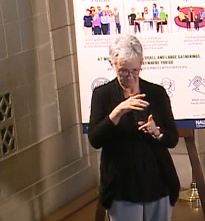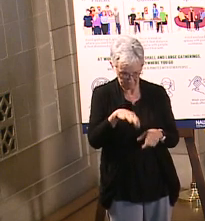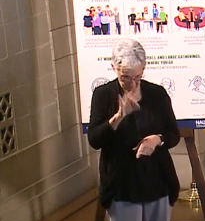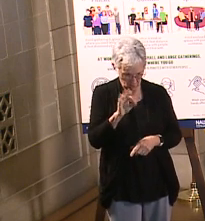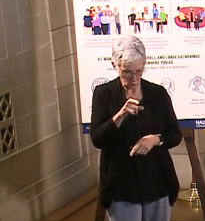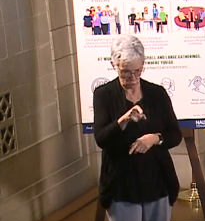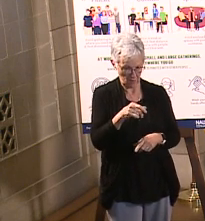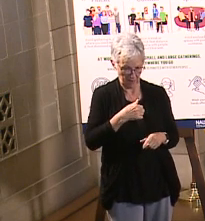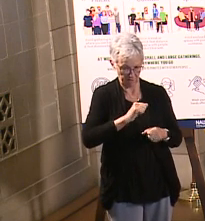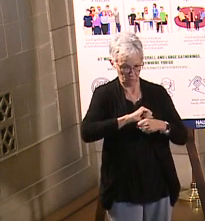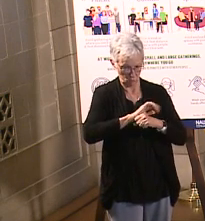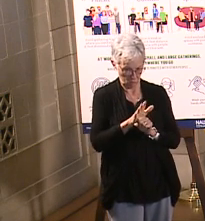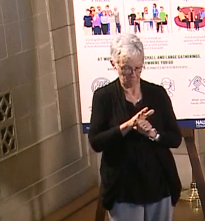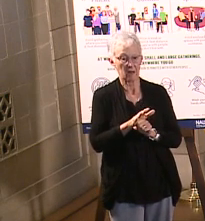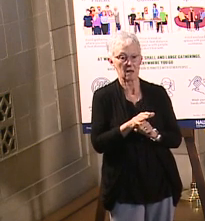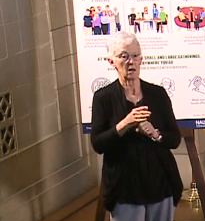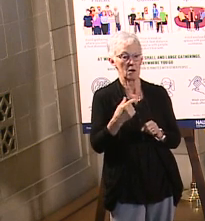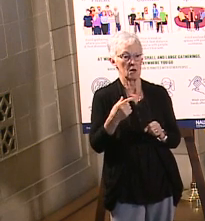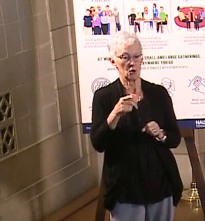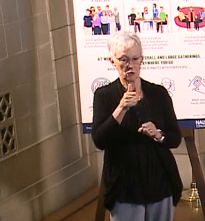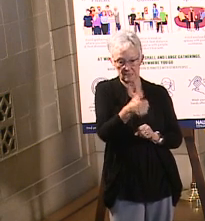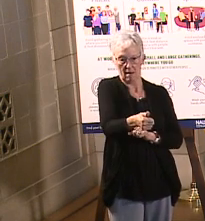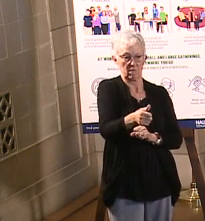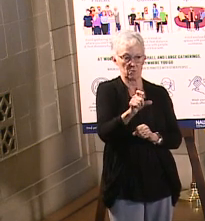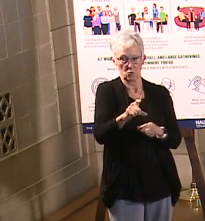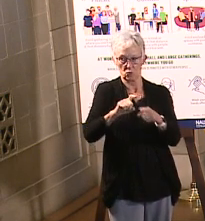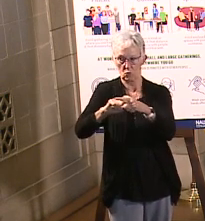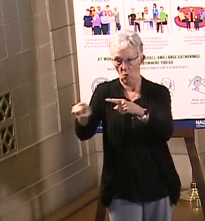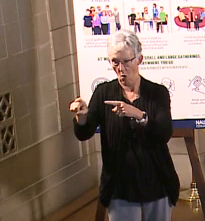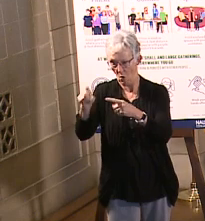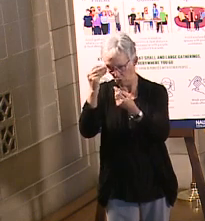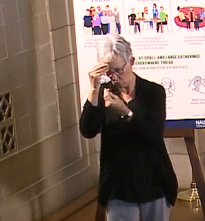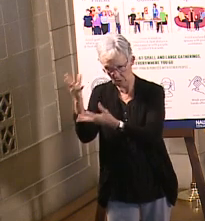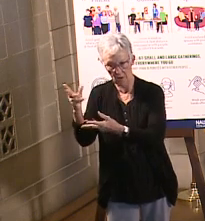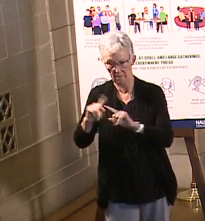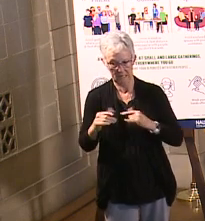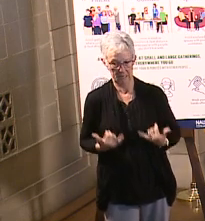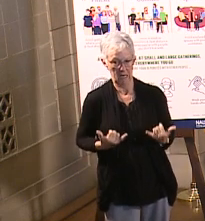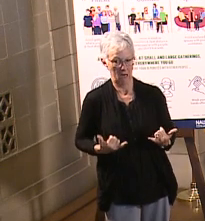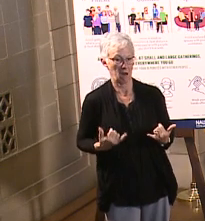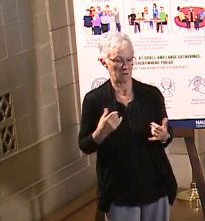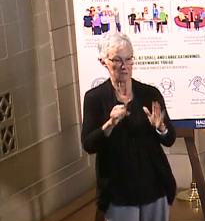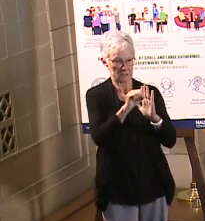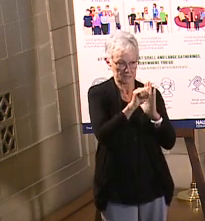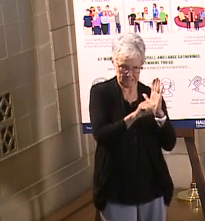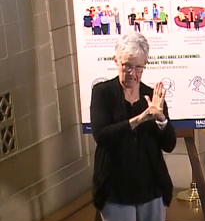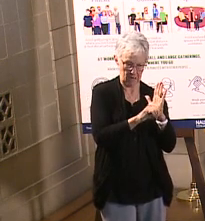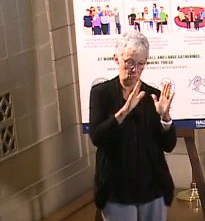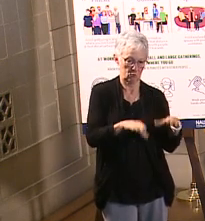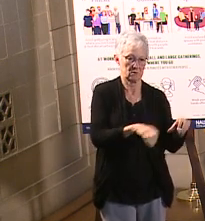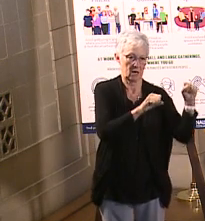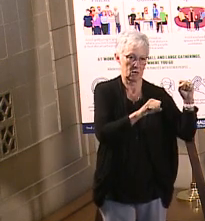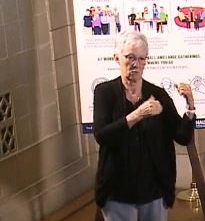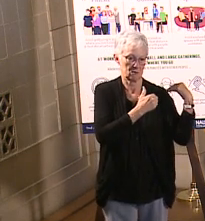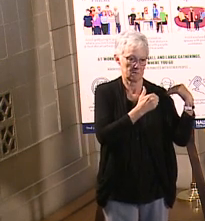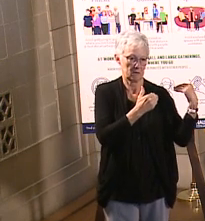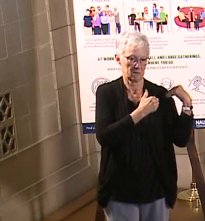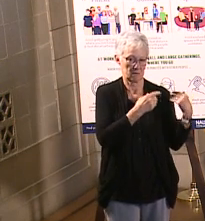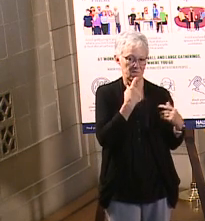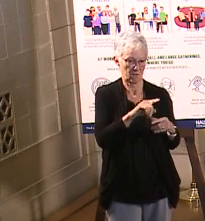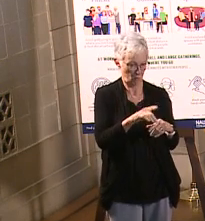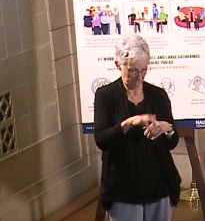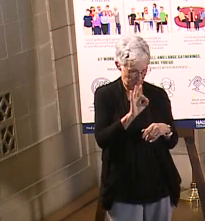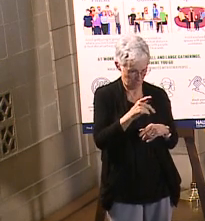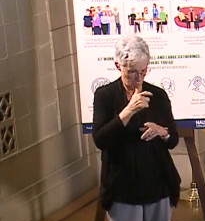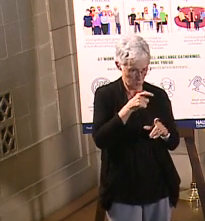started calling those close contacts, and so we are doing that again at the state right now. So we've caught up on that backlog we had, and we're calling close